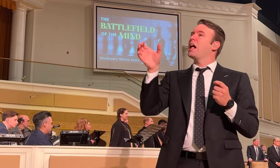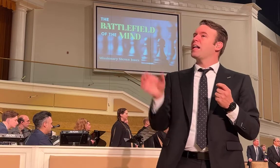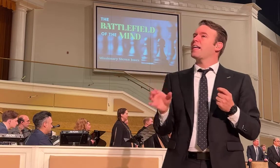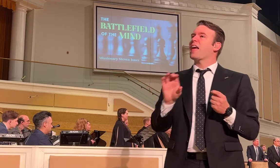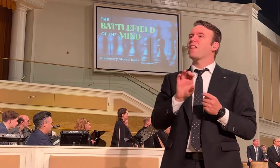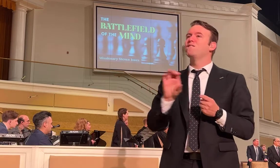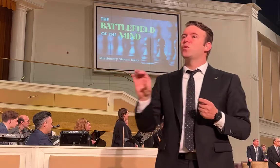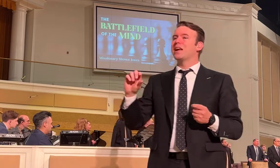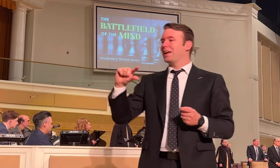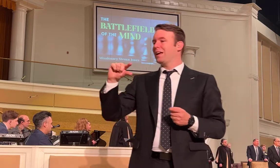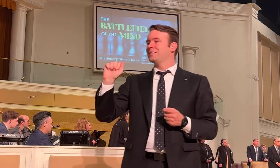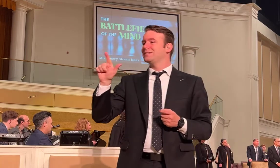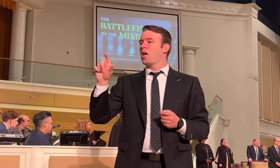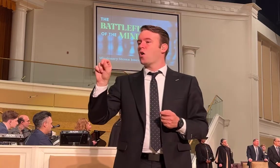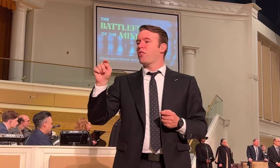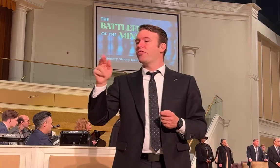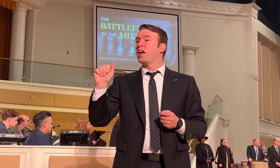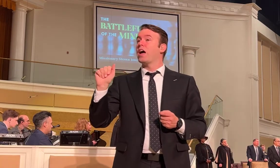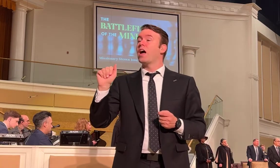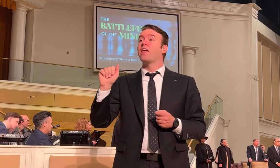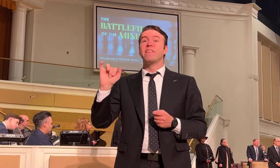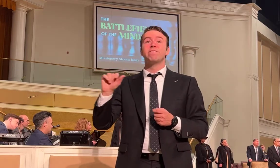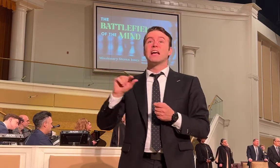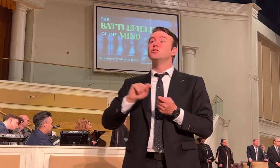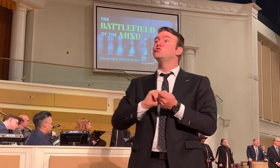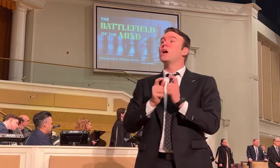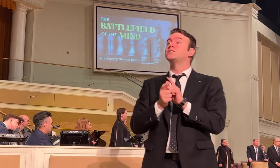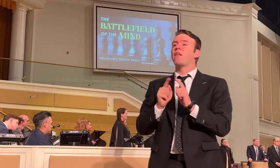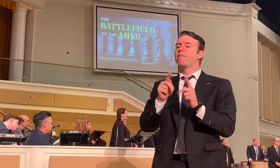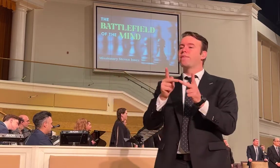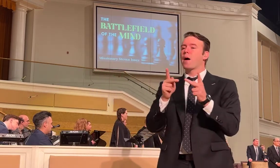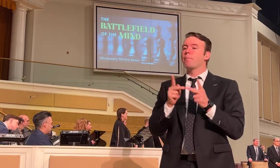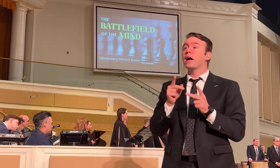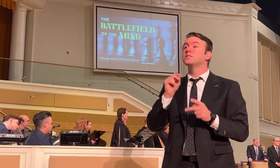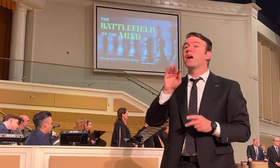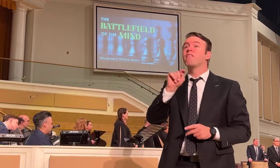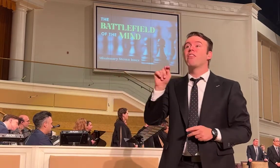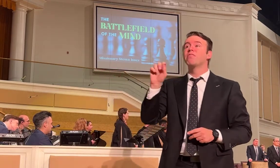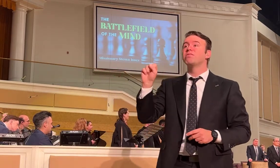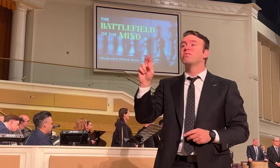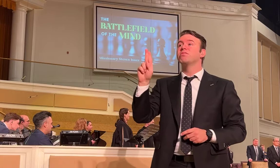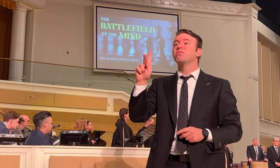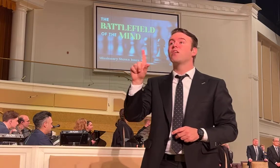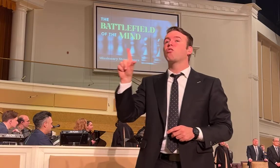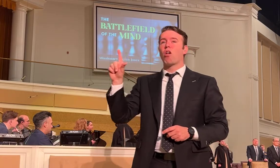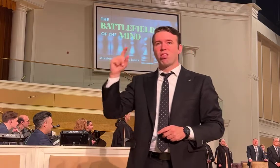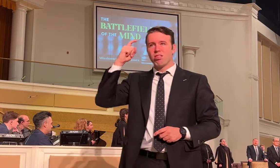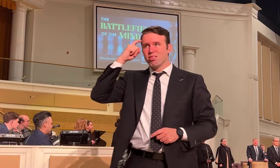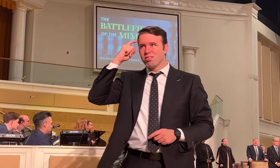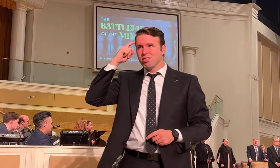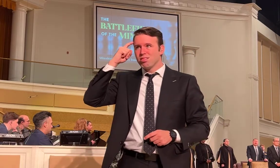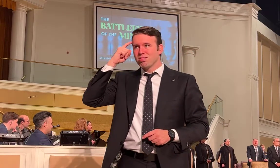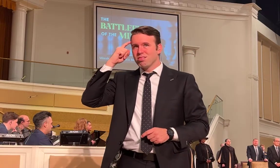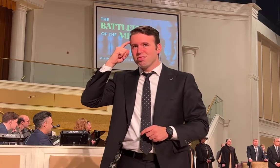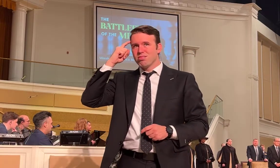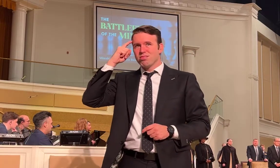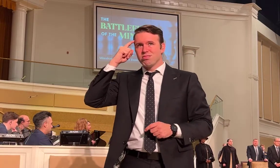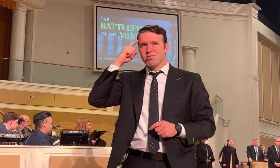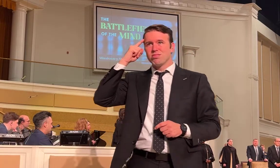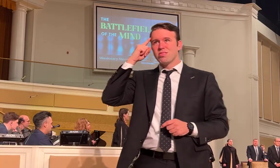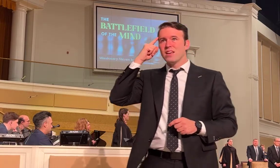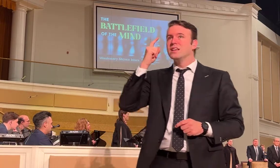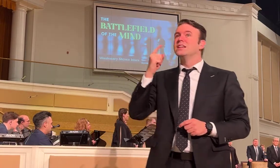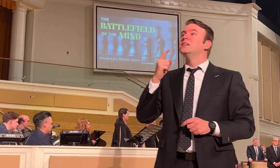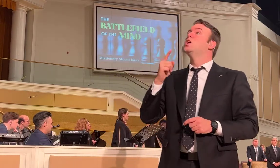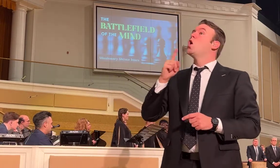Golgotha, which is translated the place of the skull. He